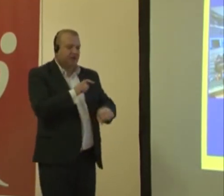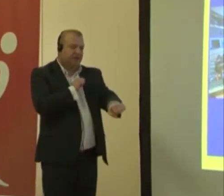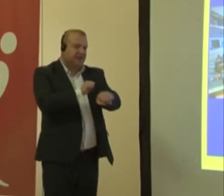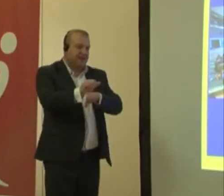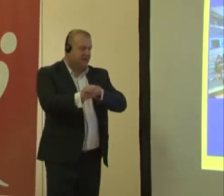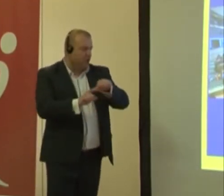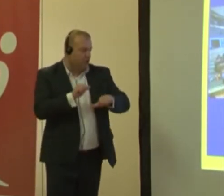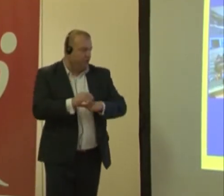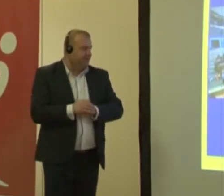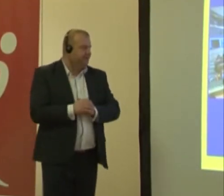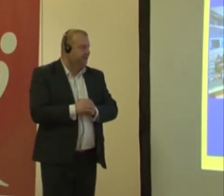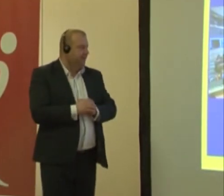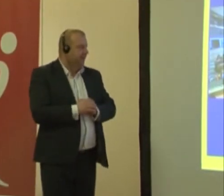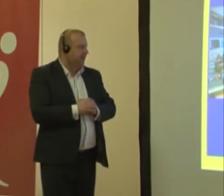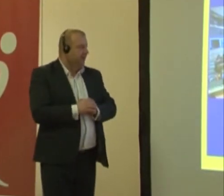crucial.